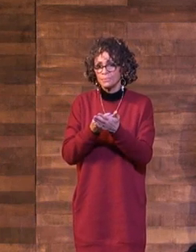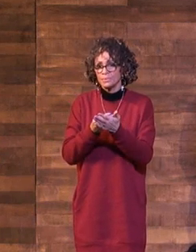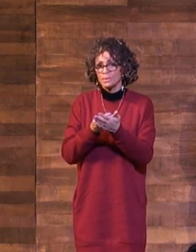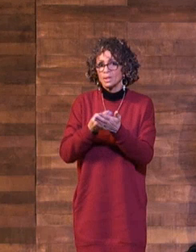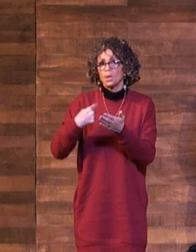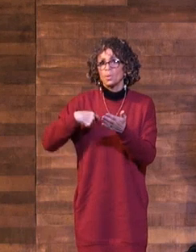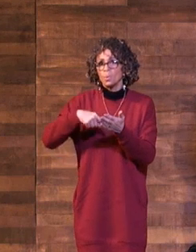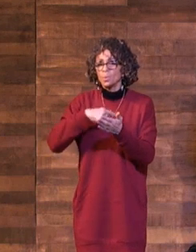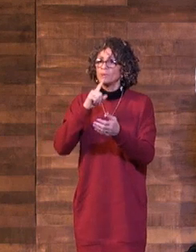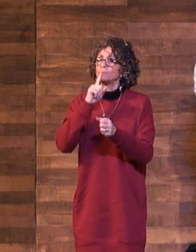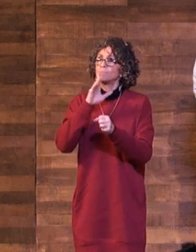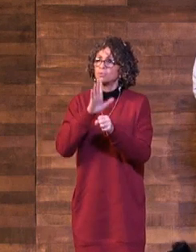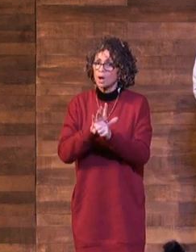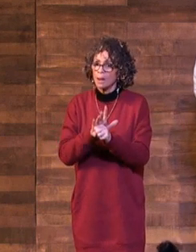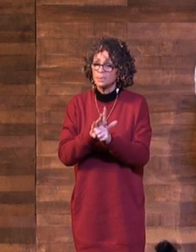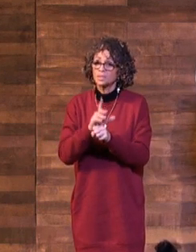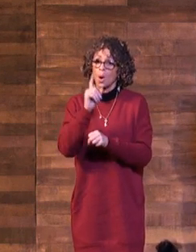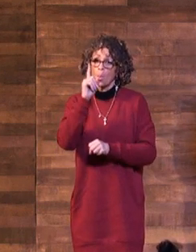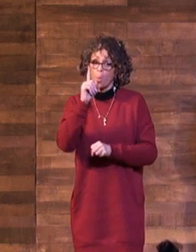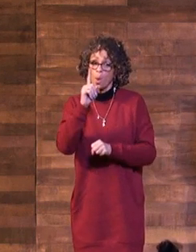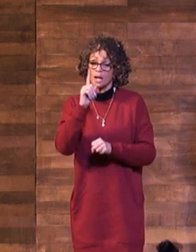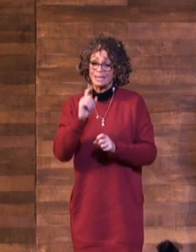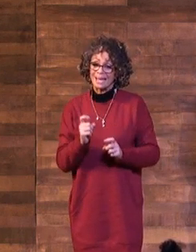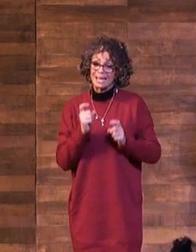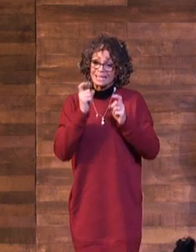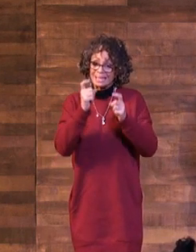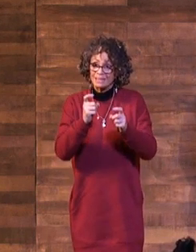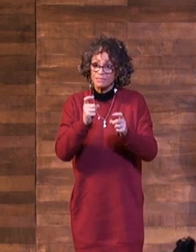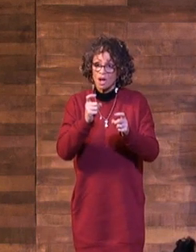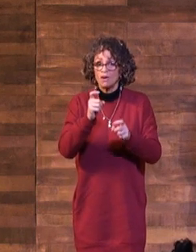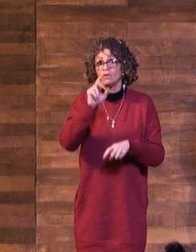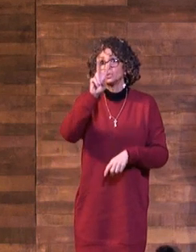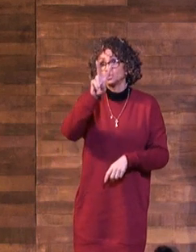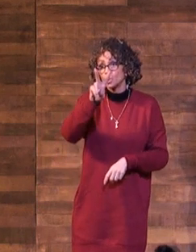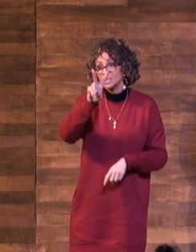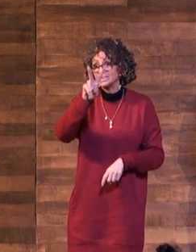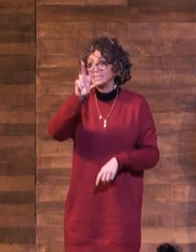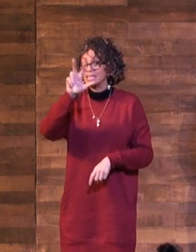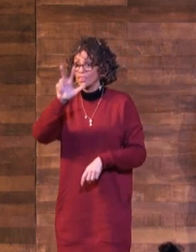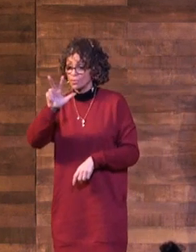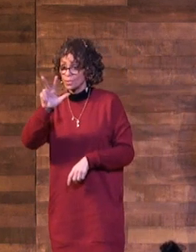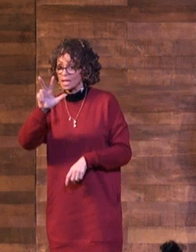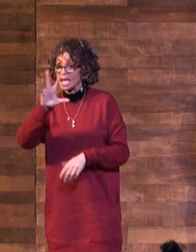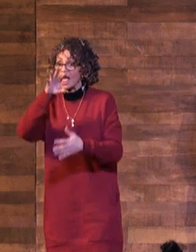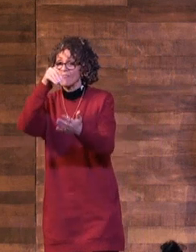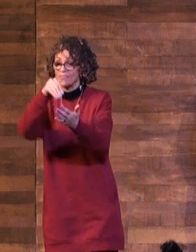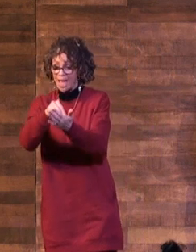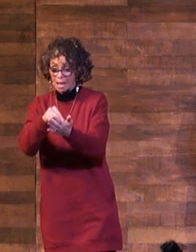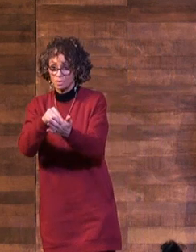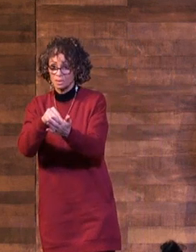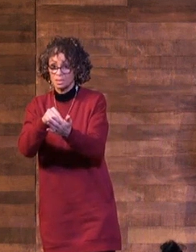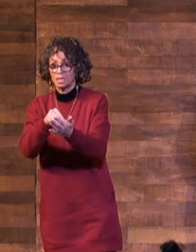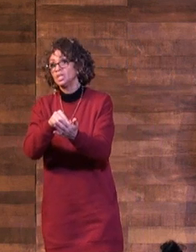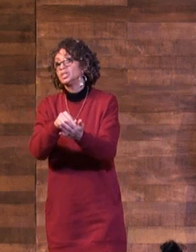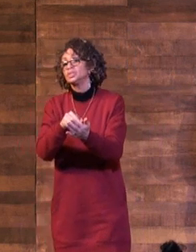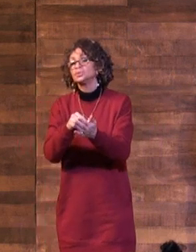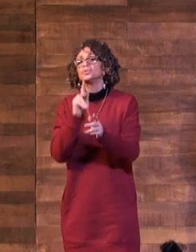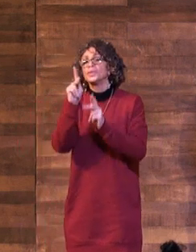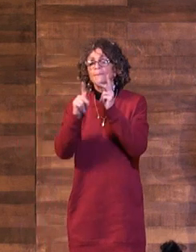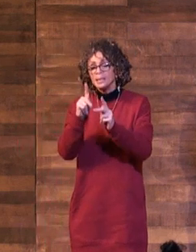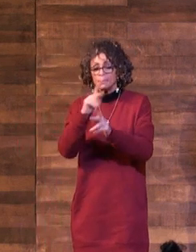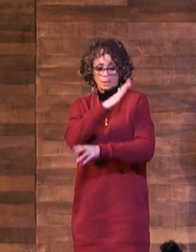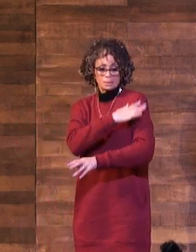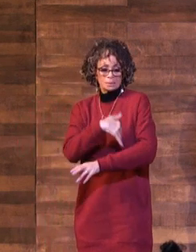pledged a one-time gift of $23,000 toward Billy and Fidella Strachan and their work in